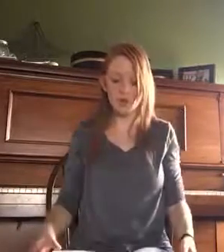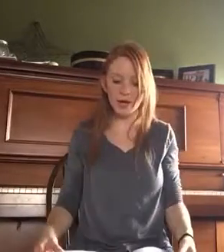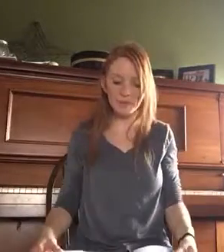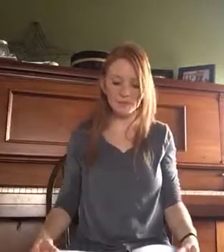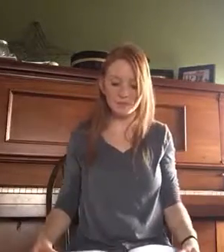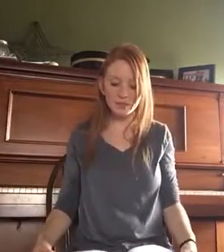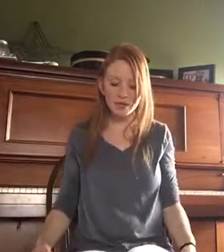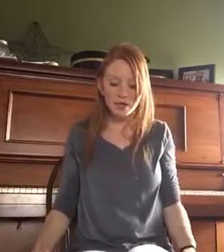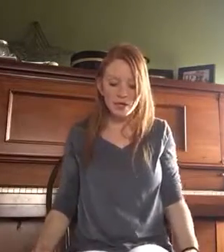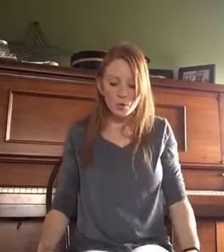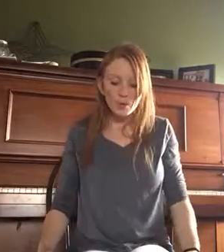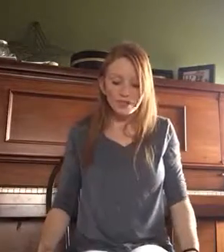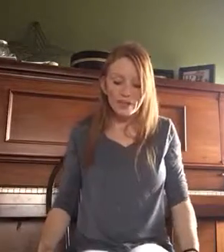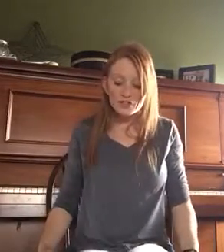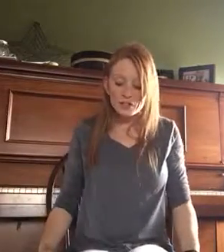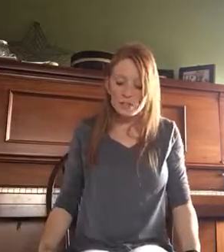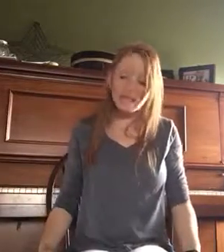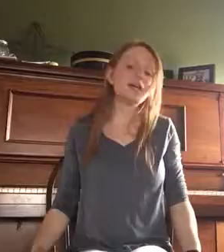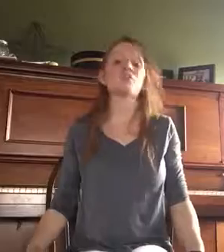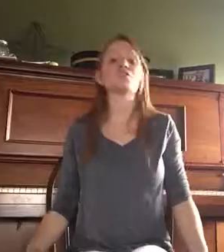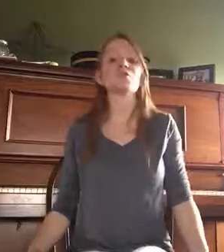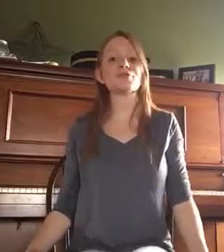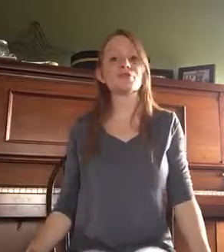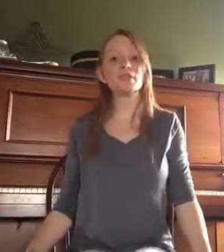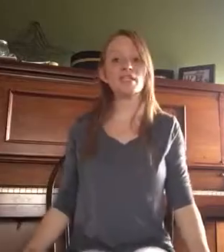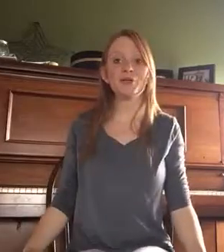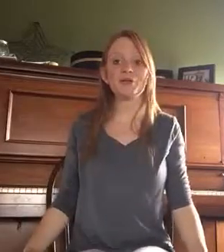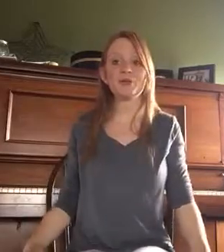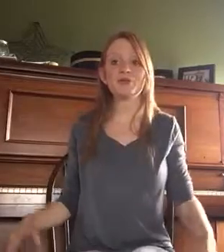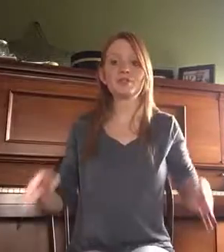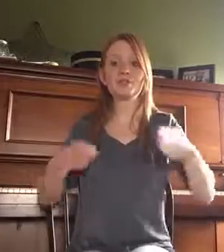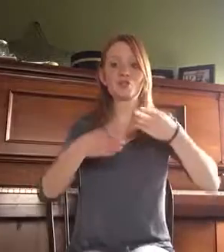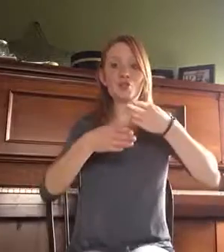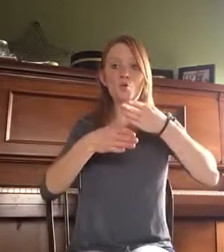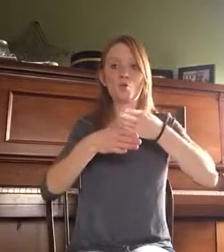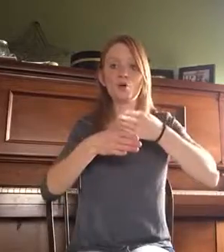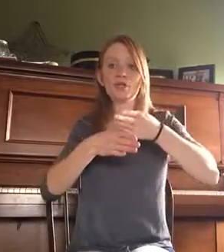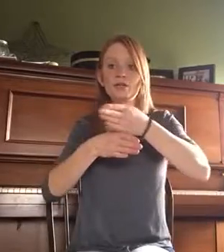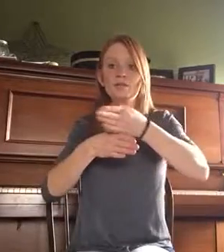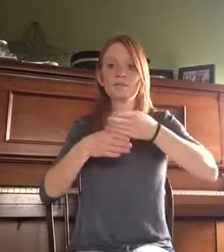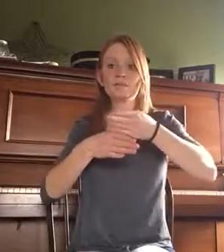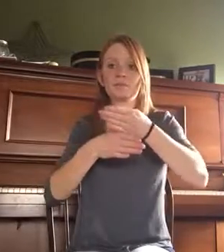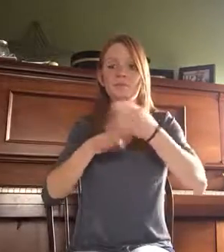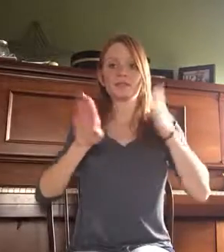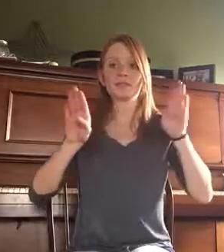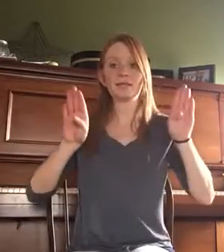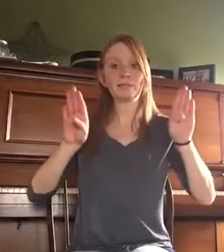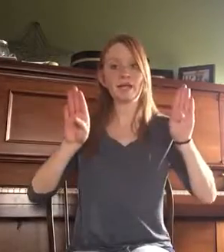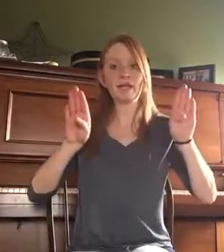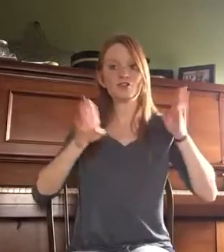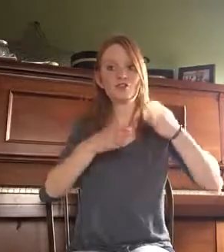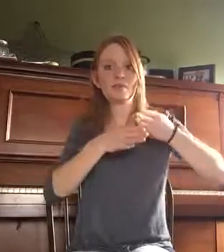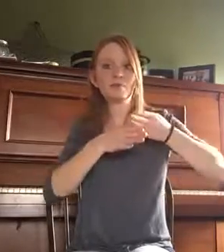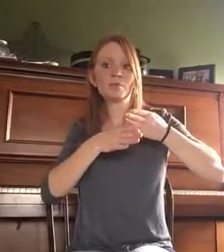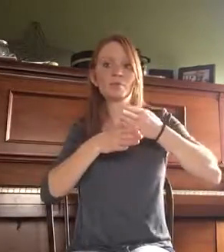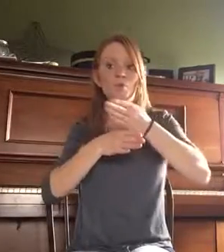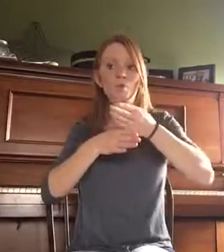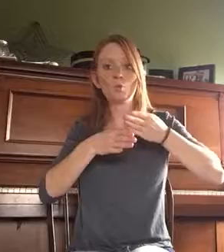Okay, what things are made of? So different materials. So wood, that V hand shape,